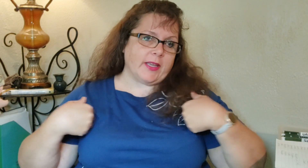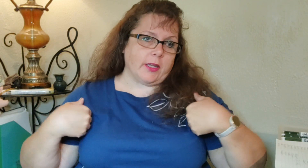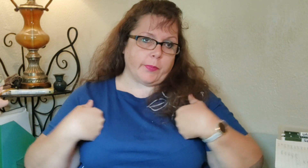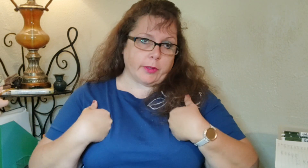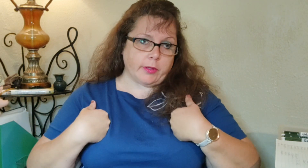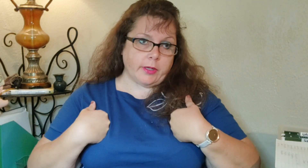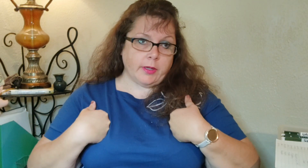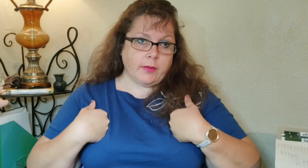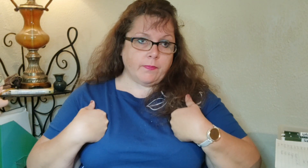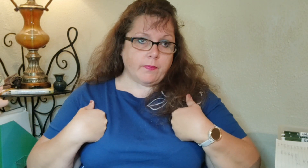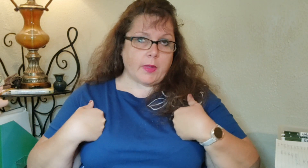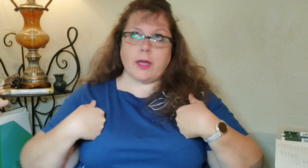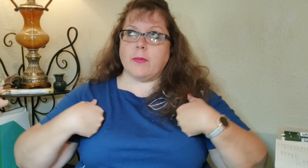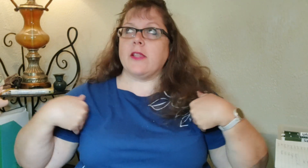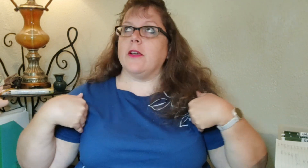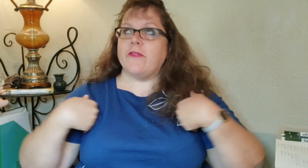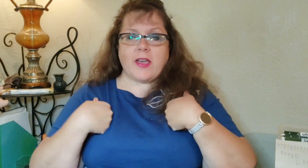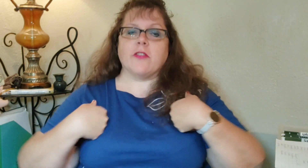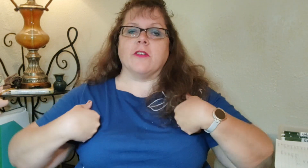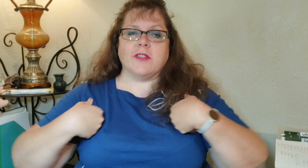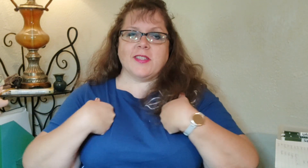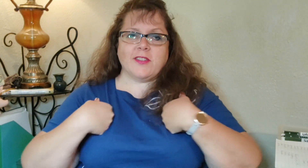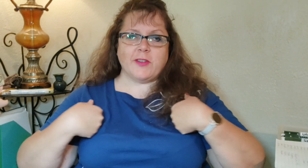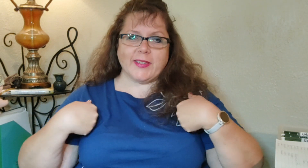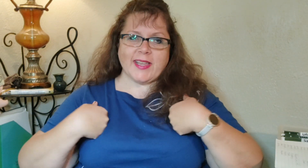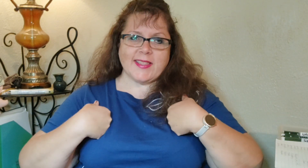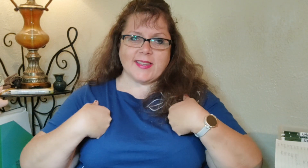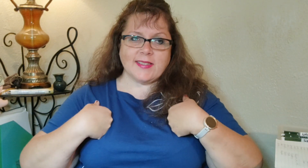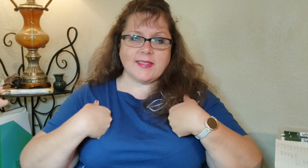making a bird, like the feathers, doing like this.